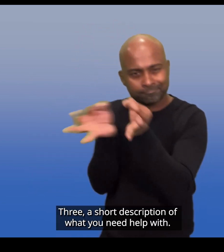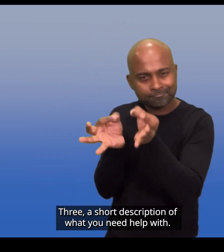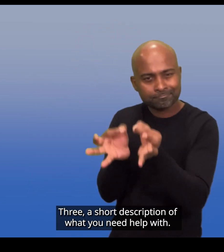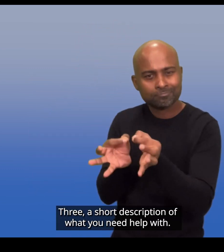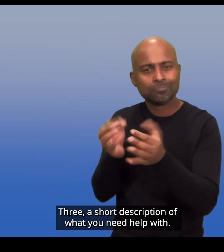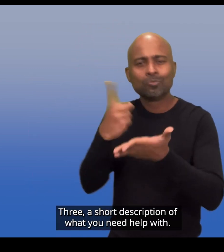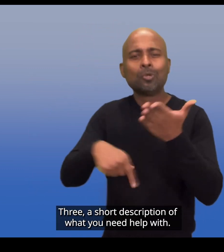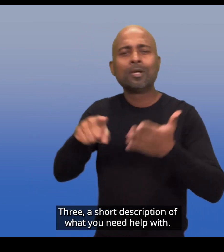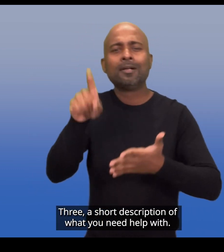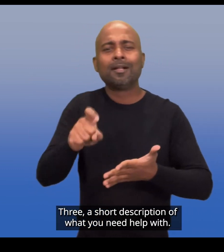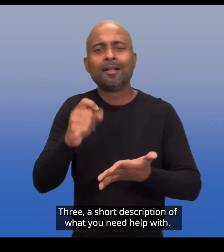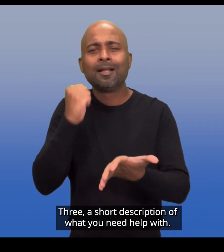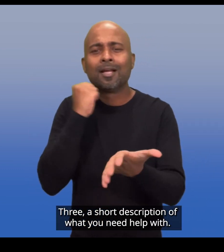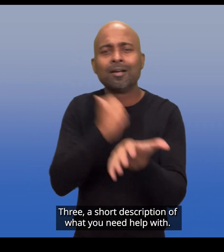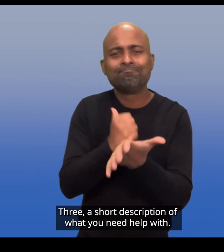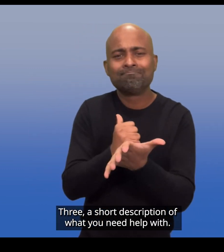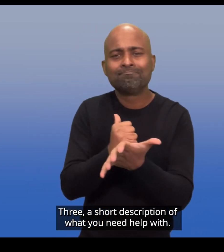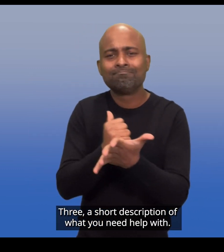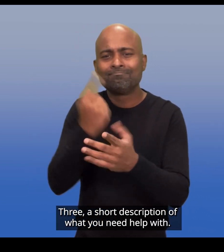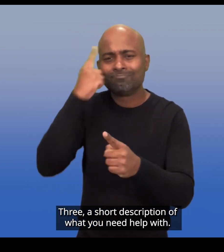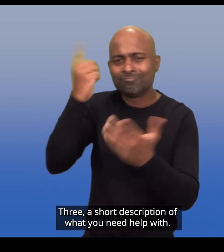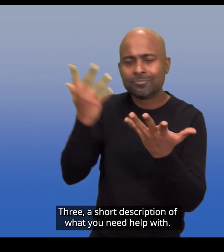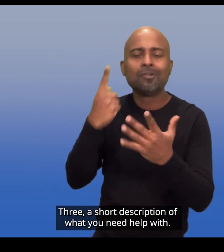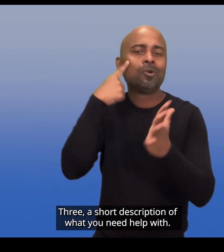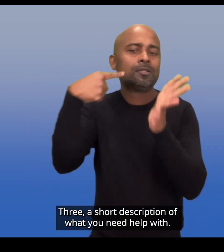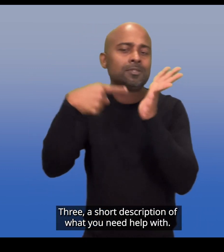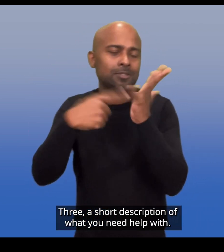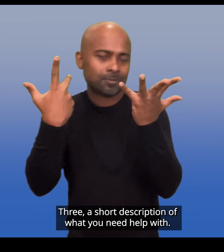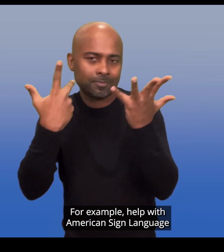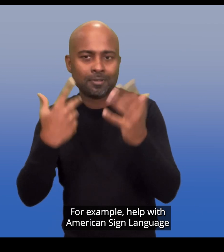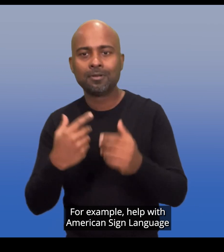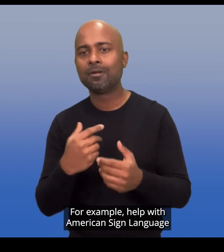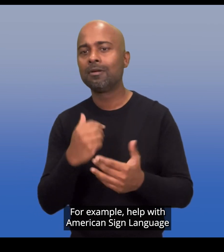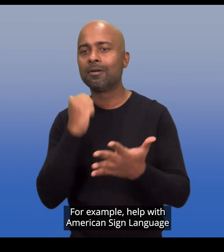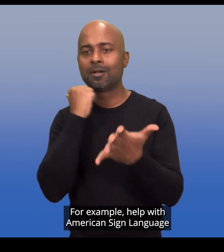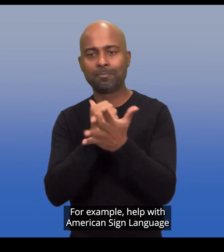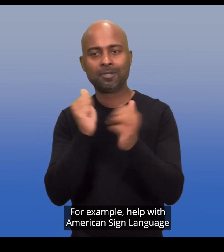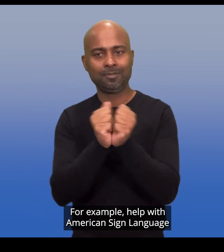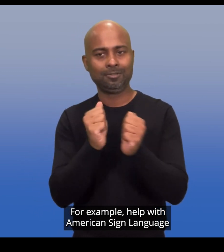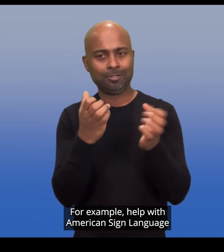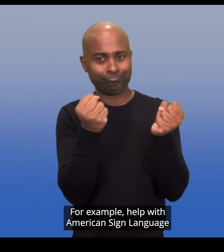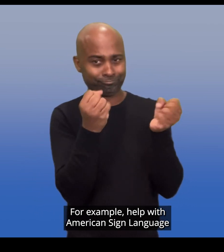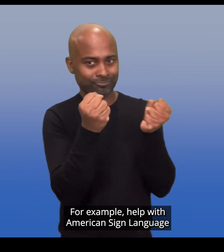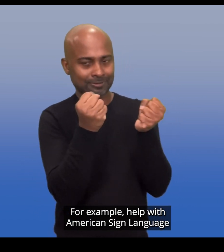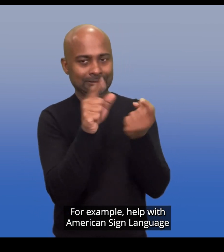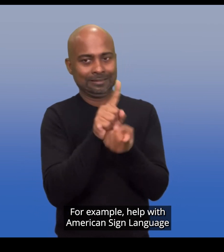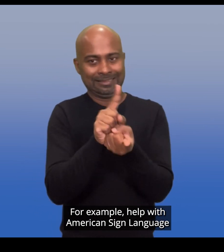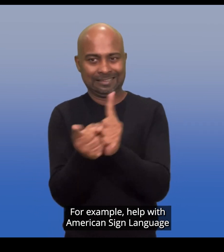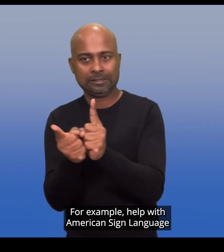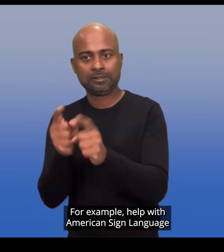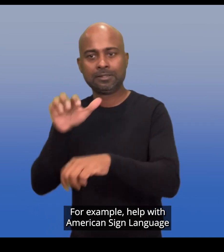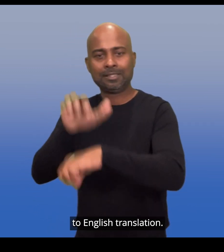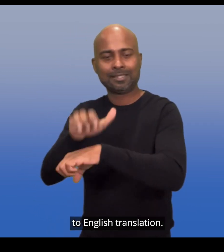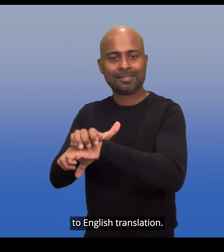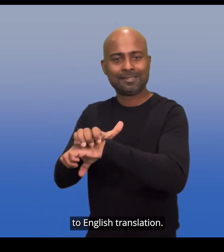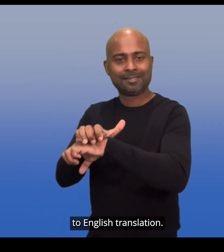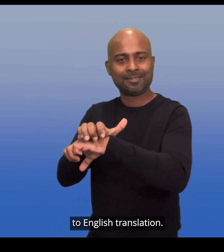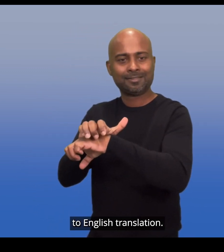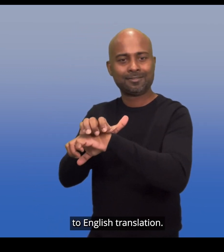3. A short description of what you need help with. For example, help with American Sign Language to English